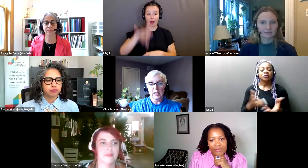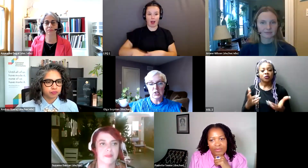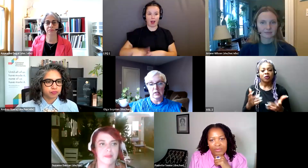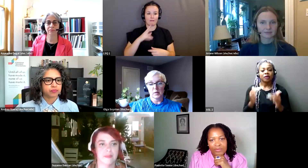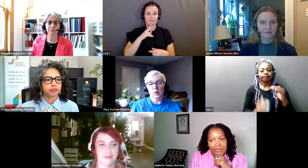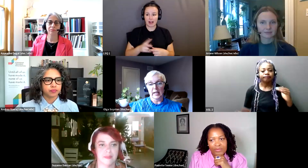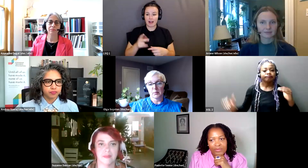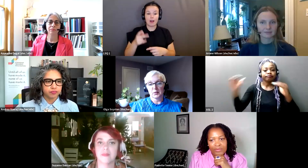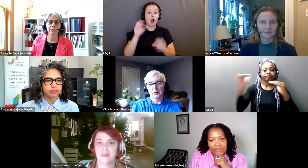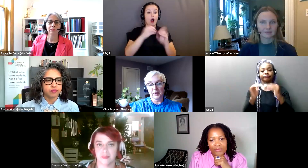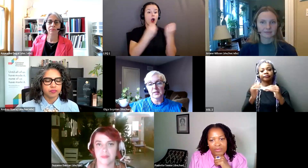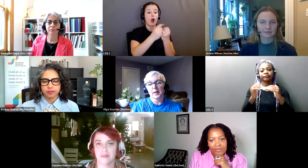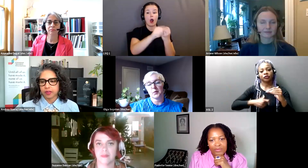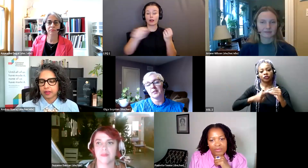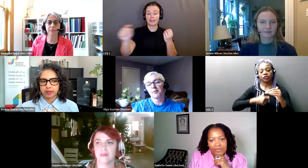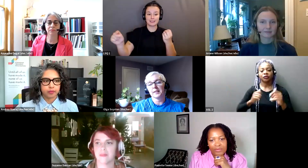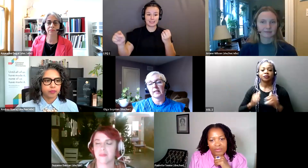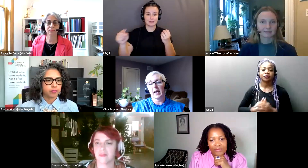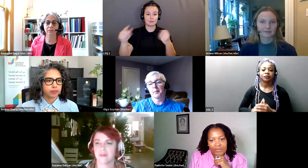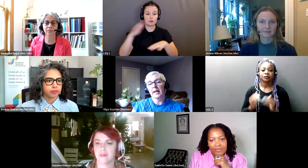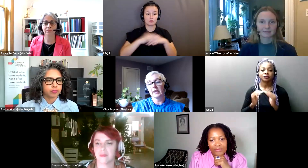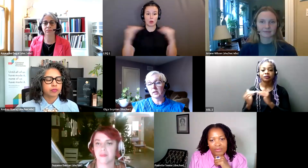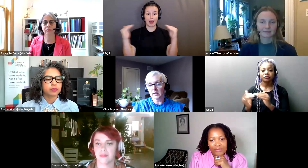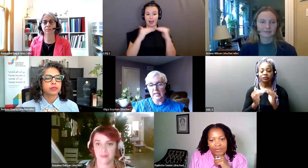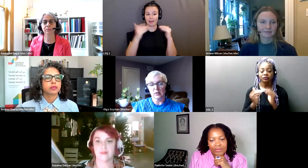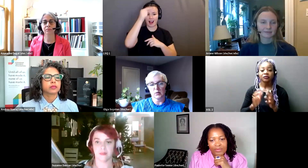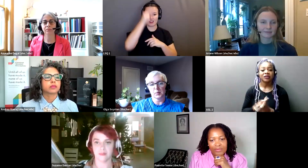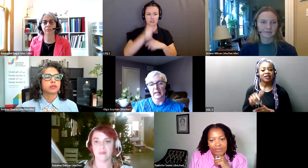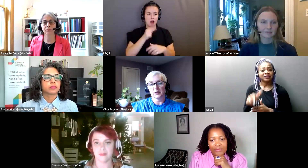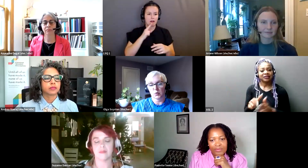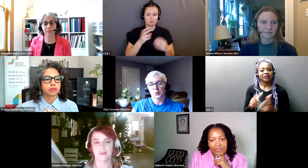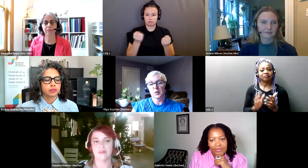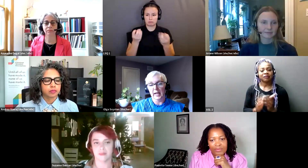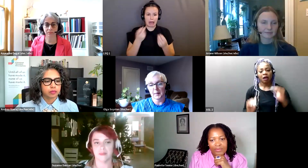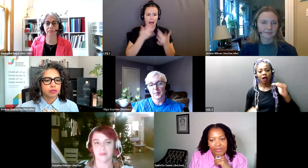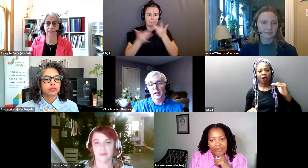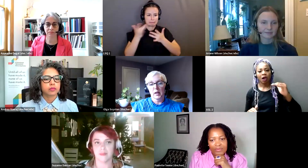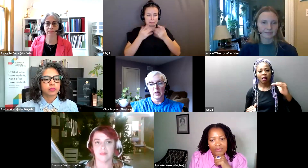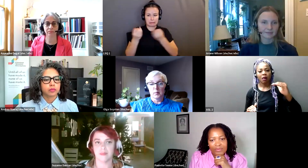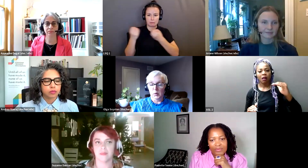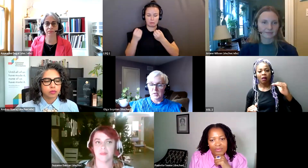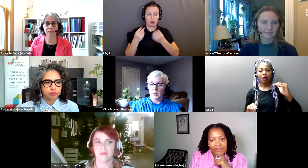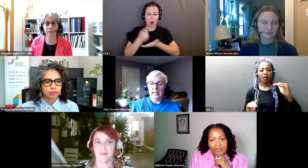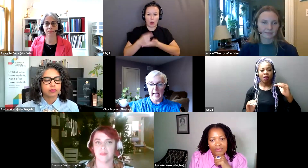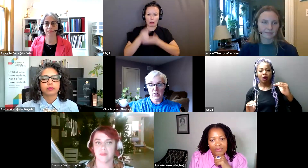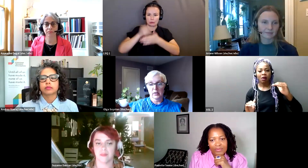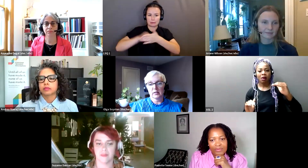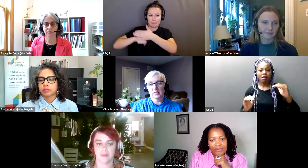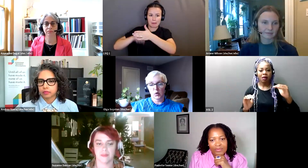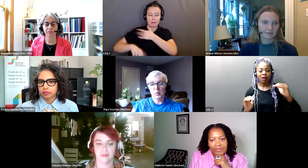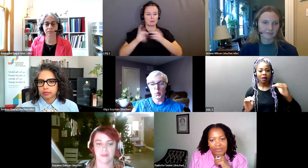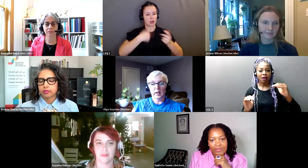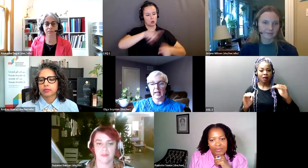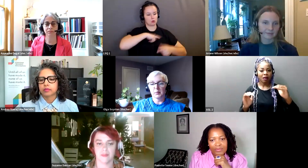a foundation, we were able to fill some of that funding gap, and we continue to play that role today. Because we are national